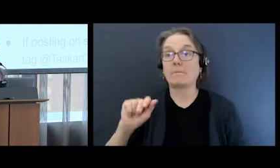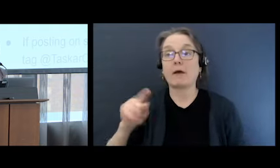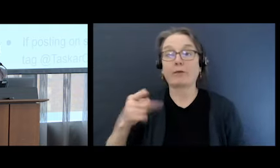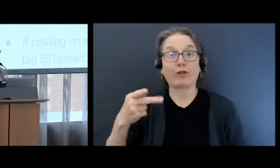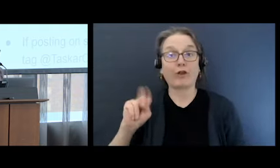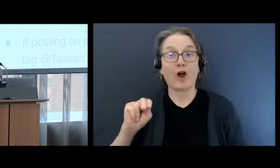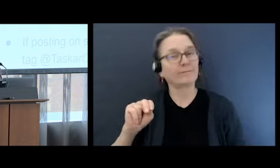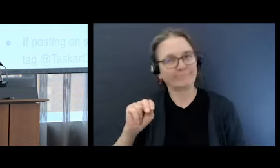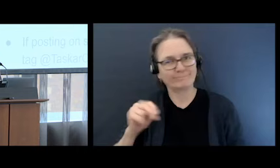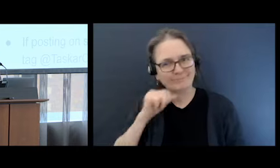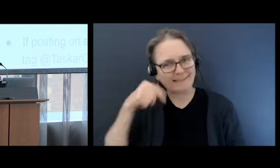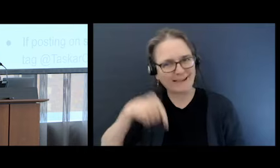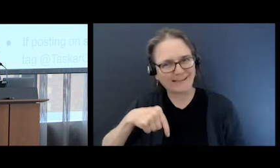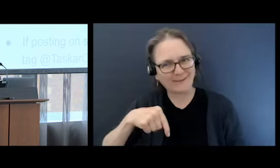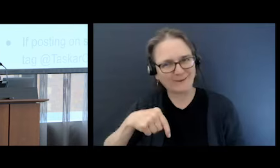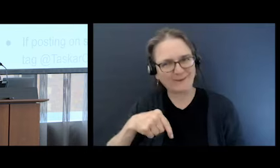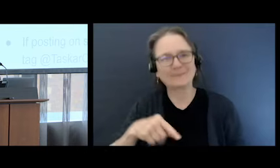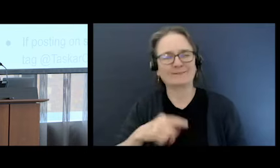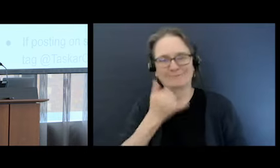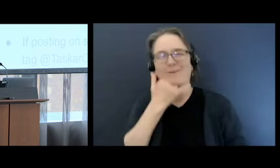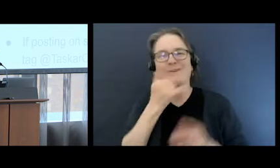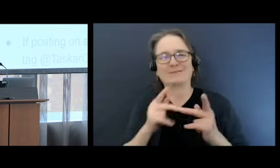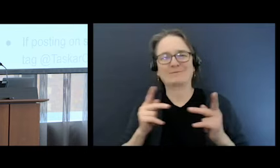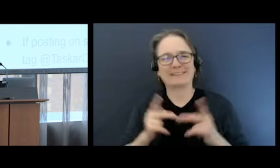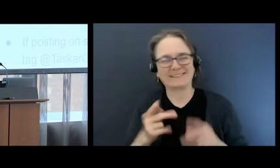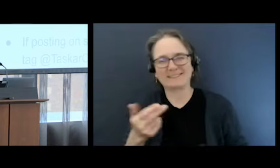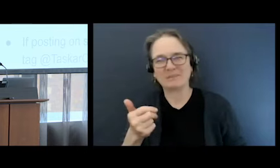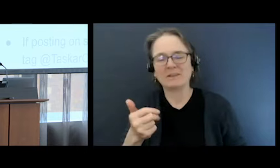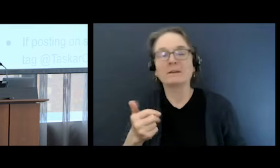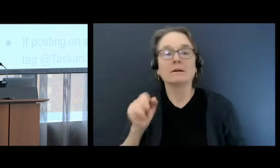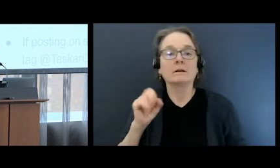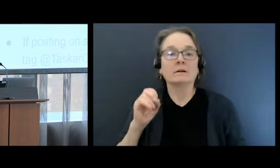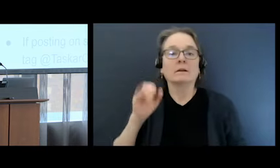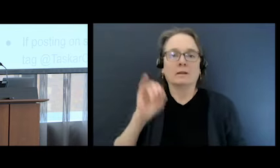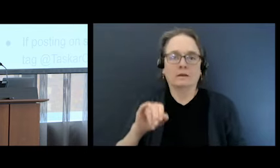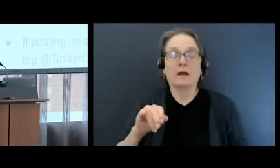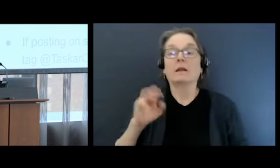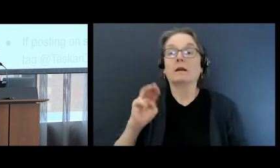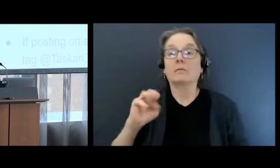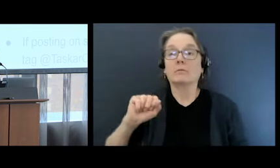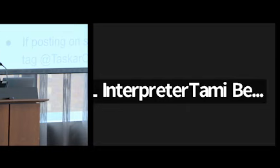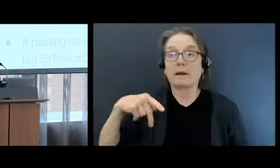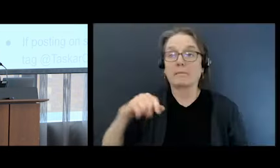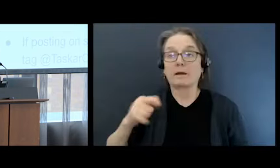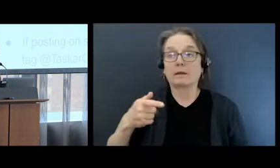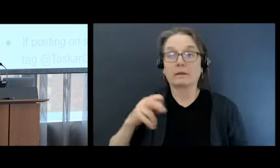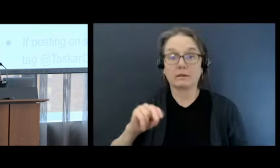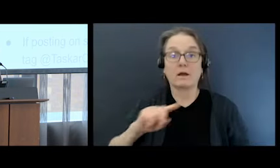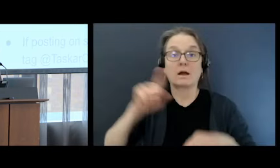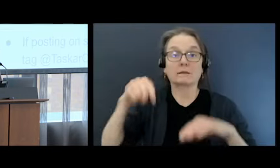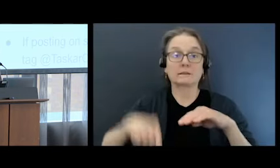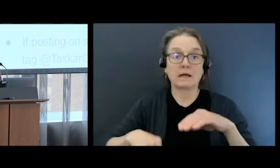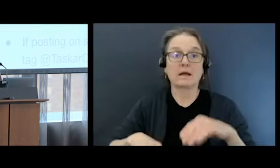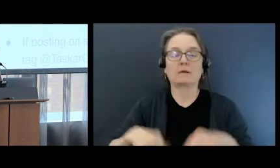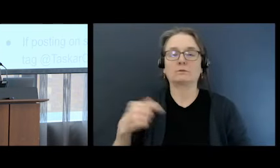me make sure, first of all, let's see, if you want to head down to G04, that's where they